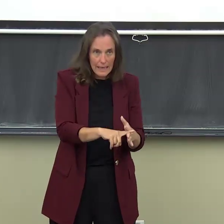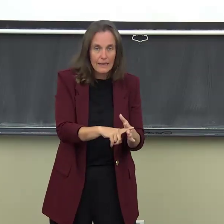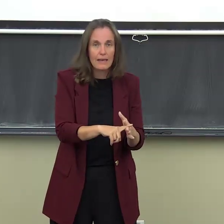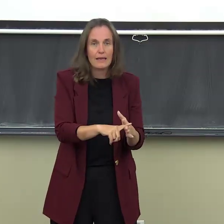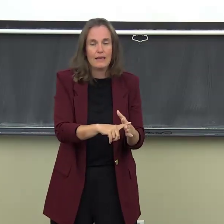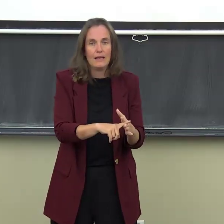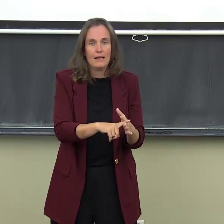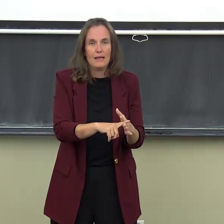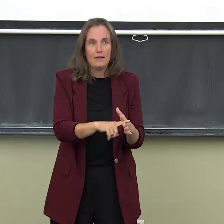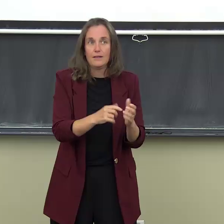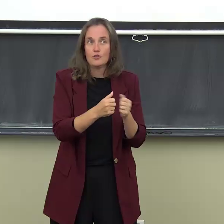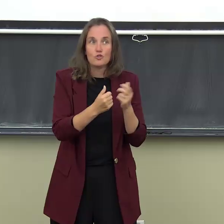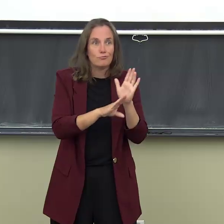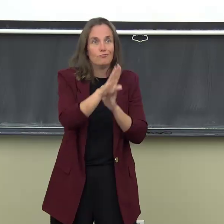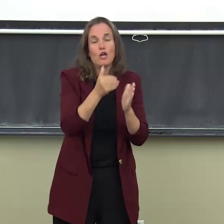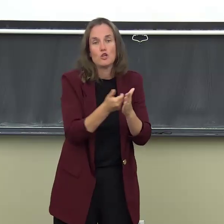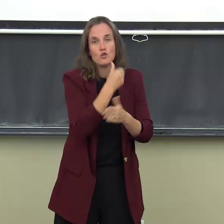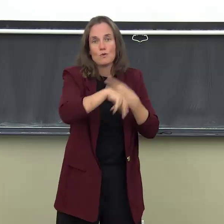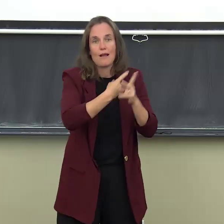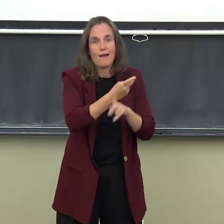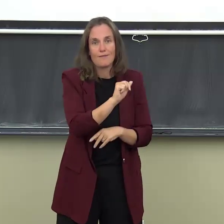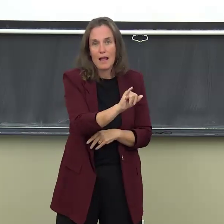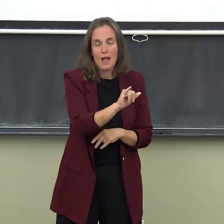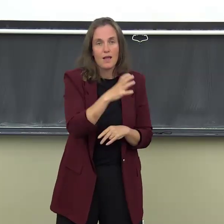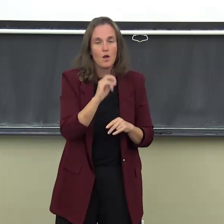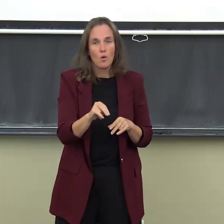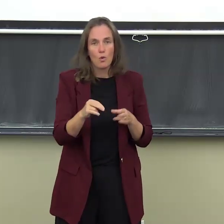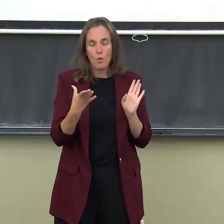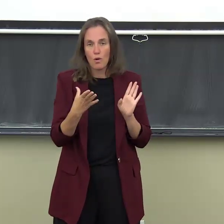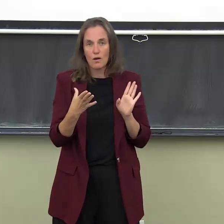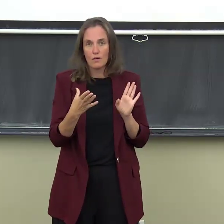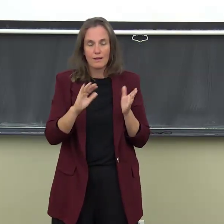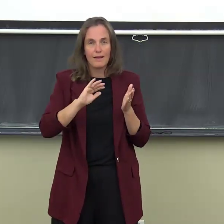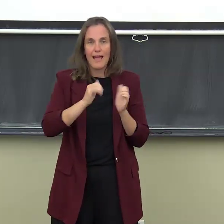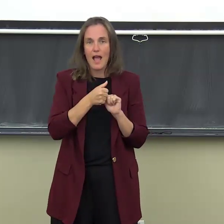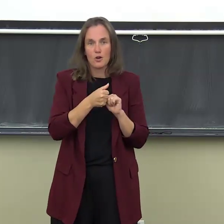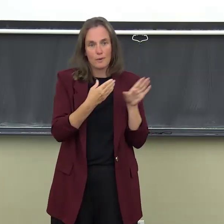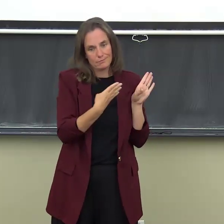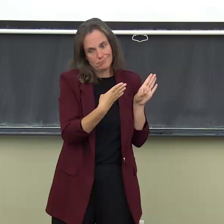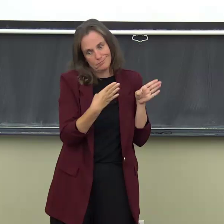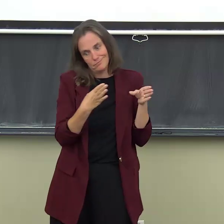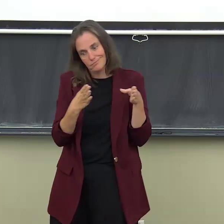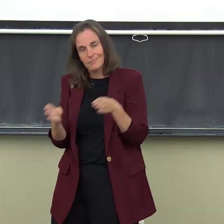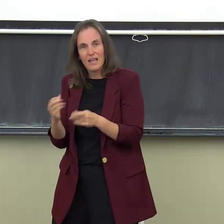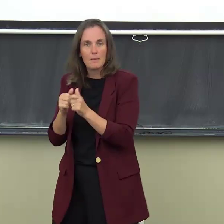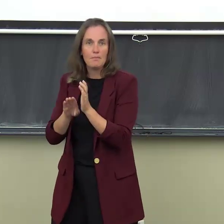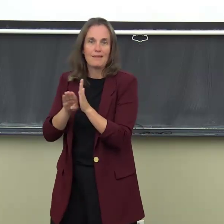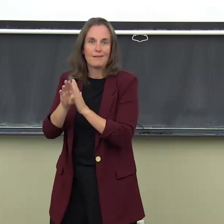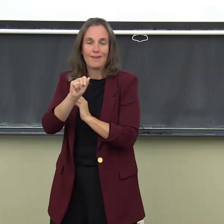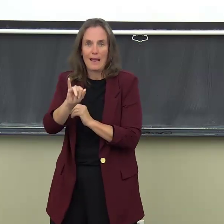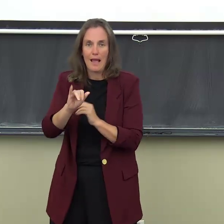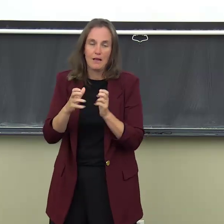a new kind of AI, or how can we steer the building of AI? I understand